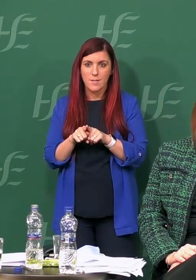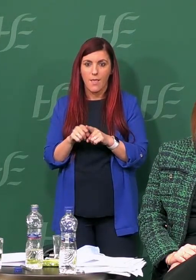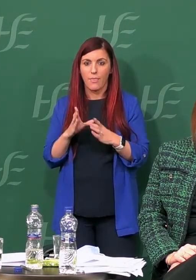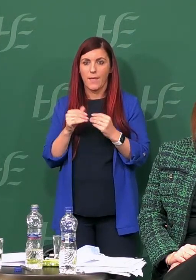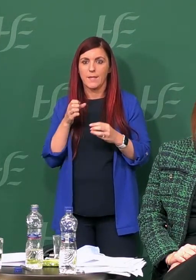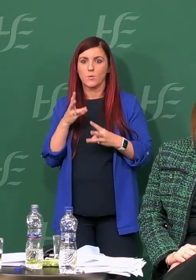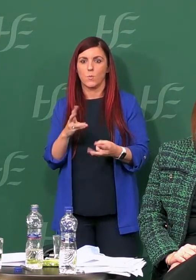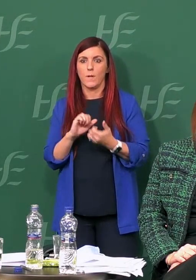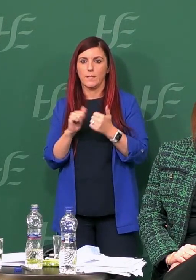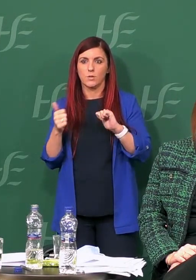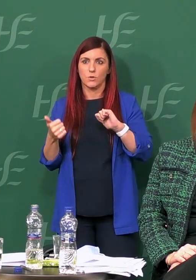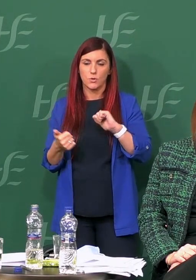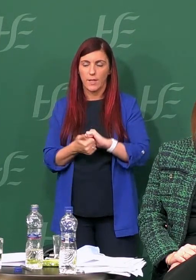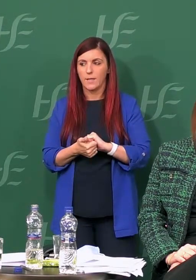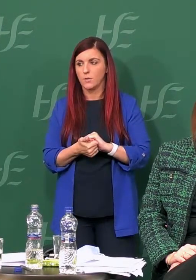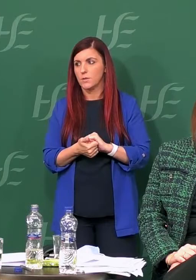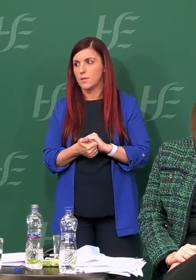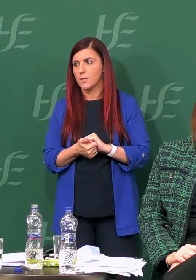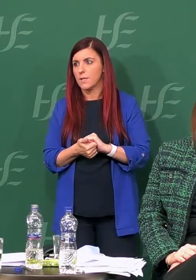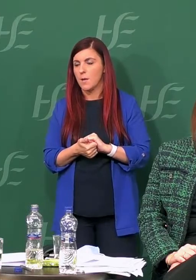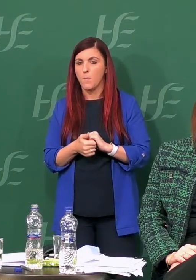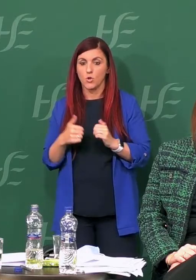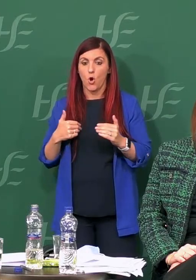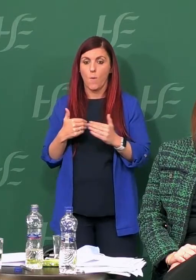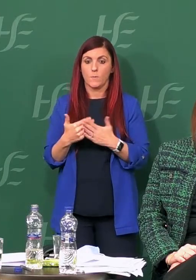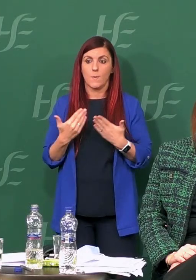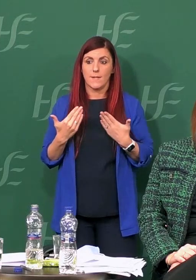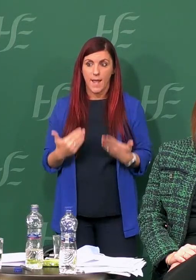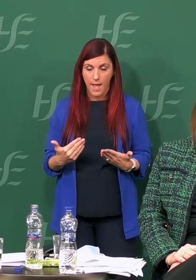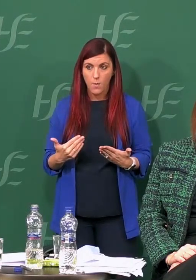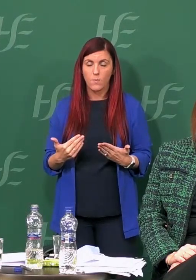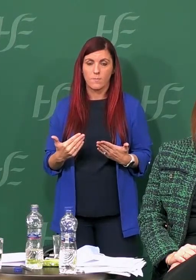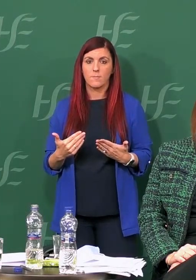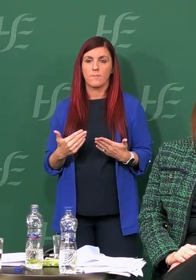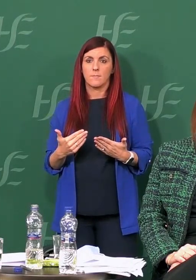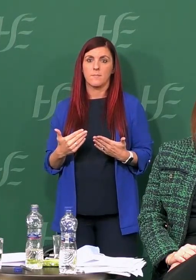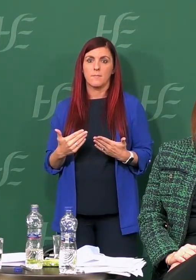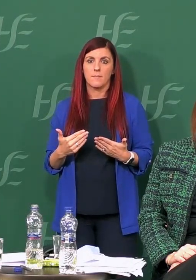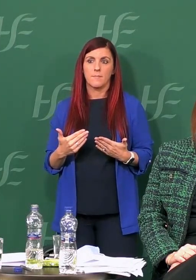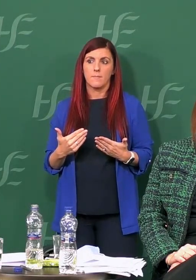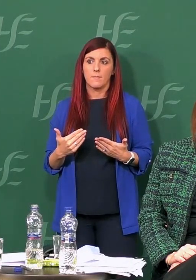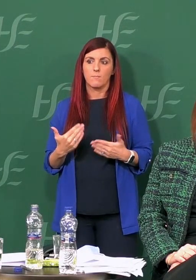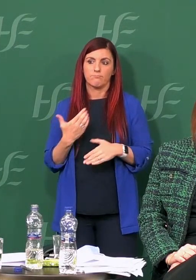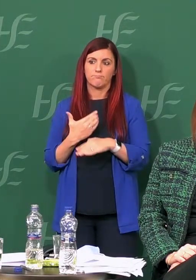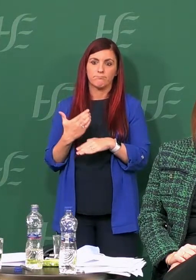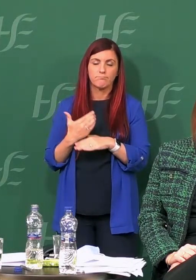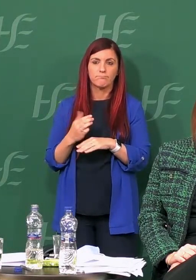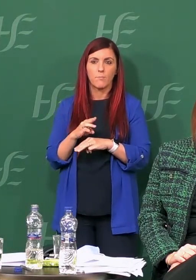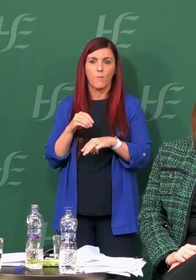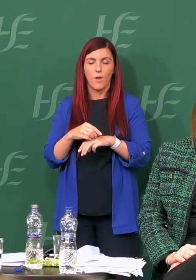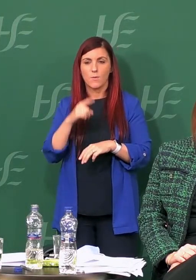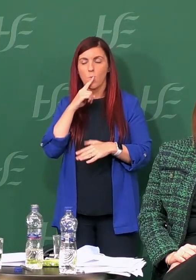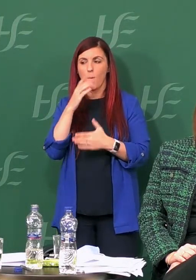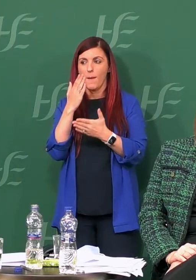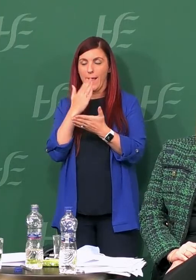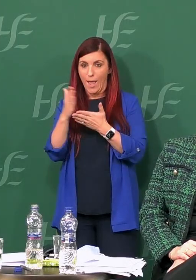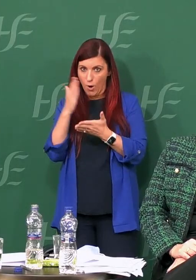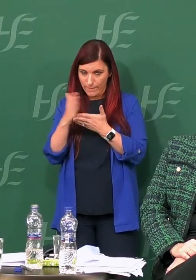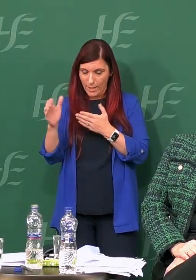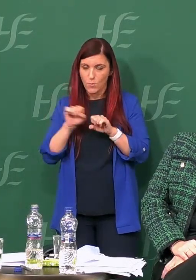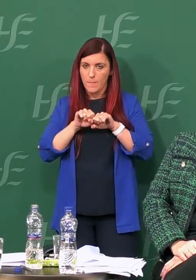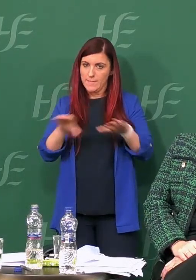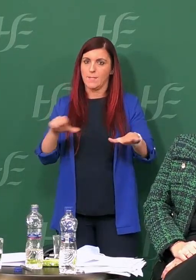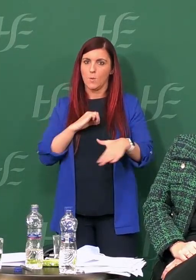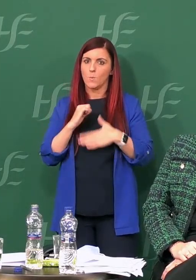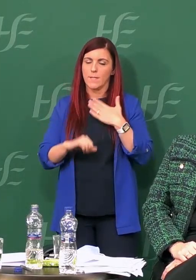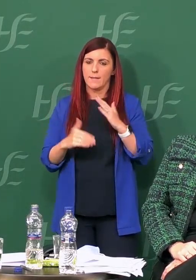change post that implementation date. But up to now, people should keep progressing and keep moving on. So clarification should have issued today,